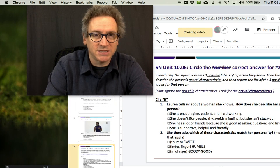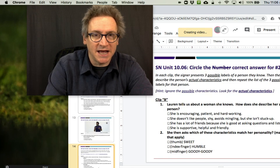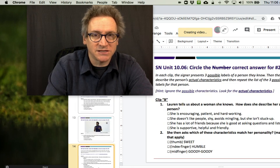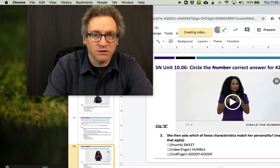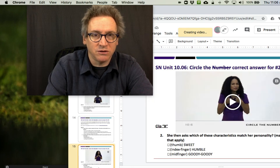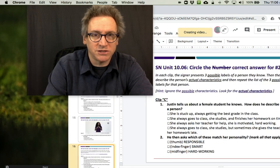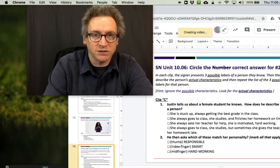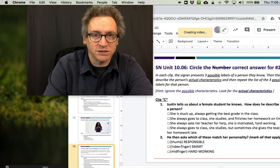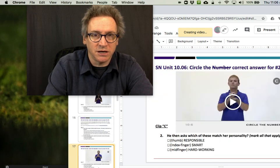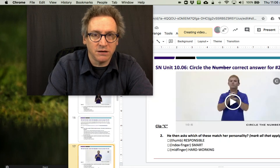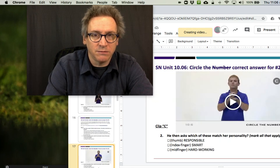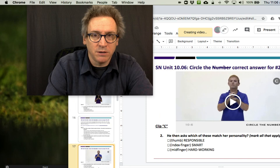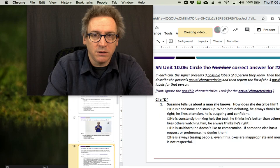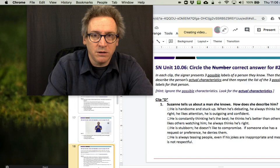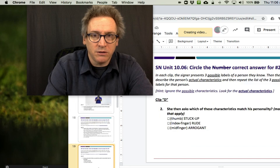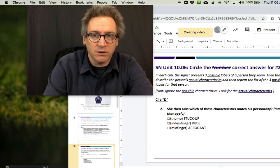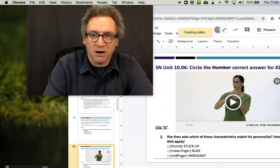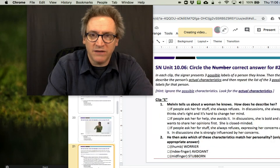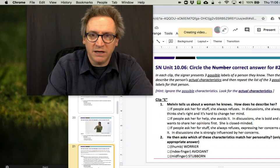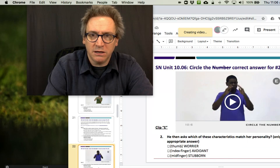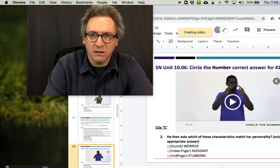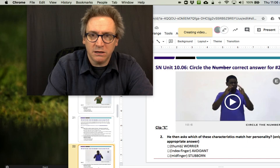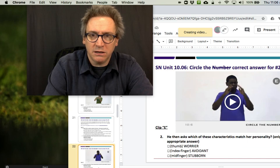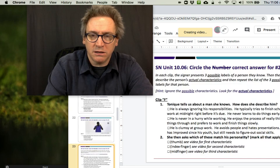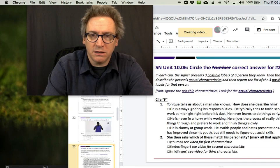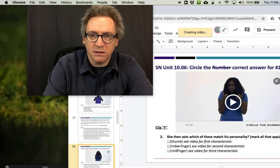we're about to ask questions on it. There are, I think